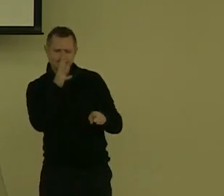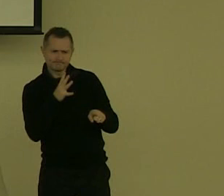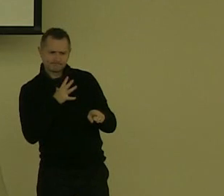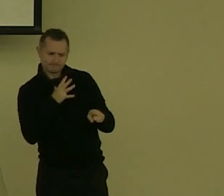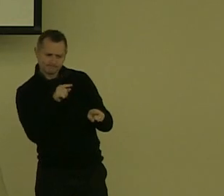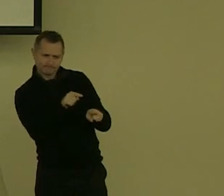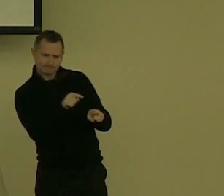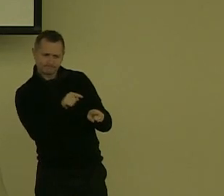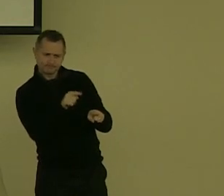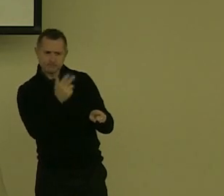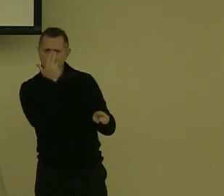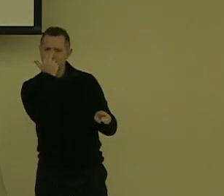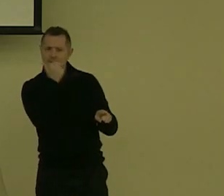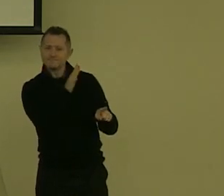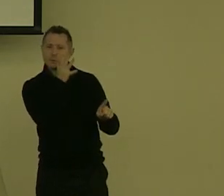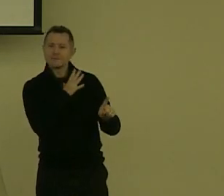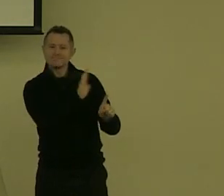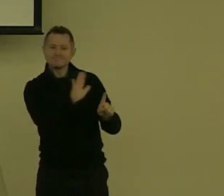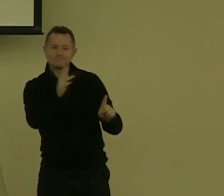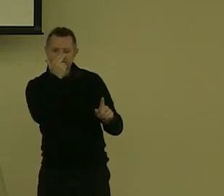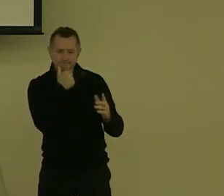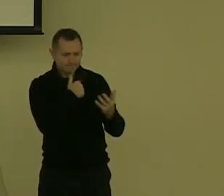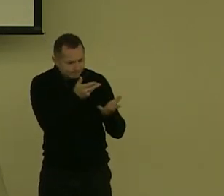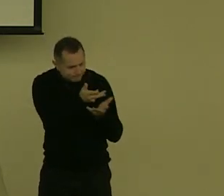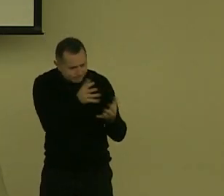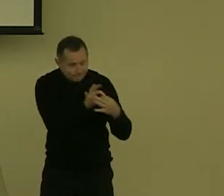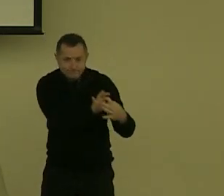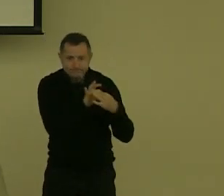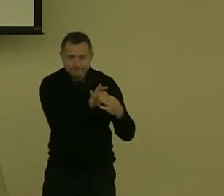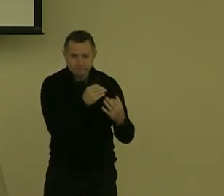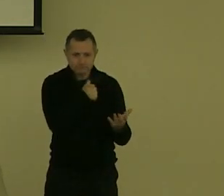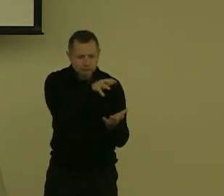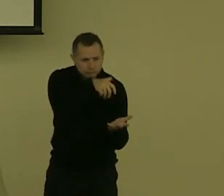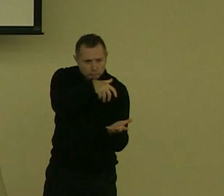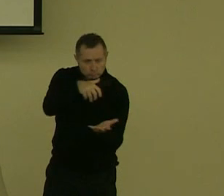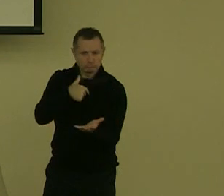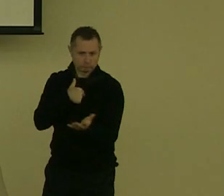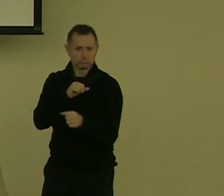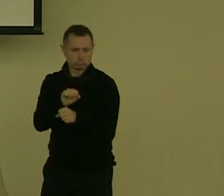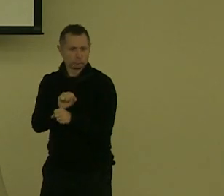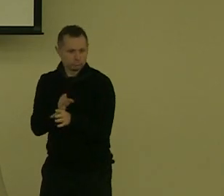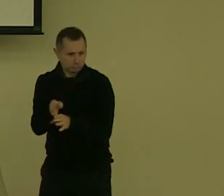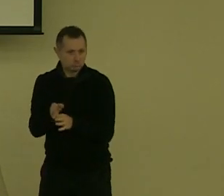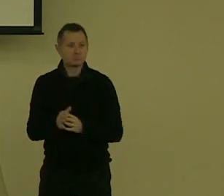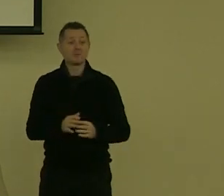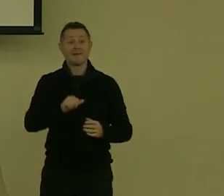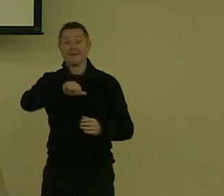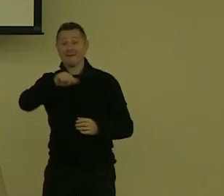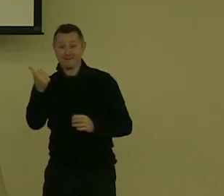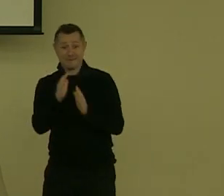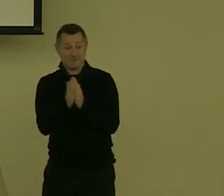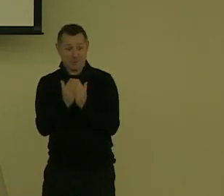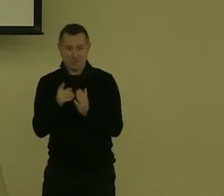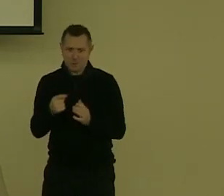book. Yes. Thank you, Karen. And I worked with Art Spiegelman on a book called Metamouse for 6 years.